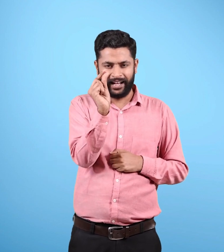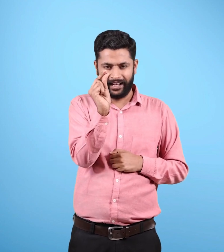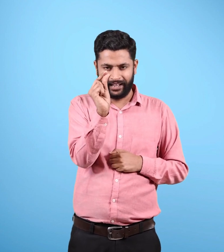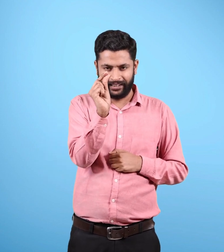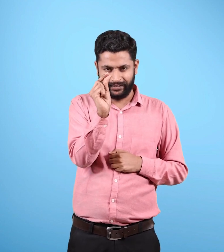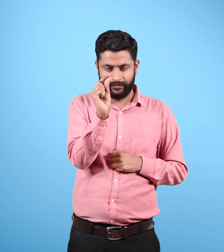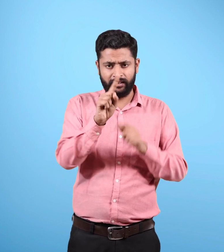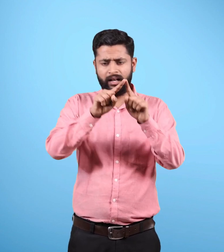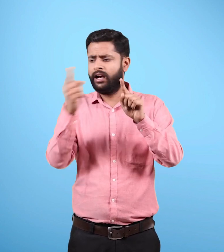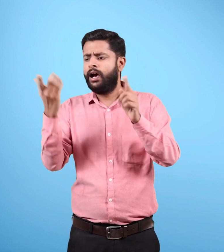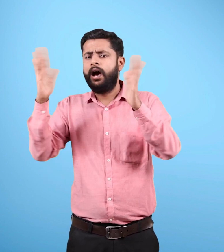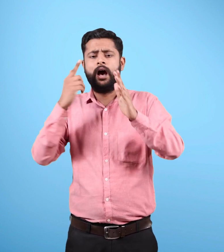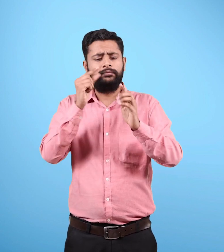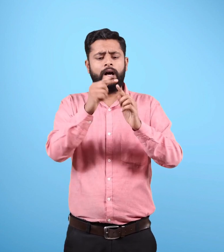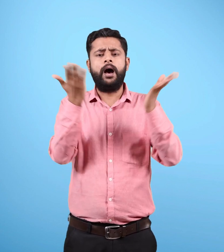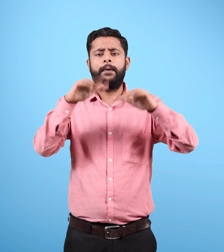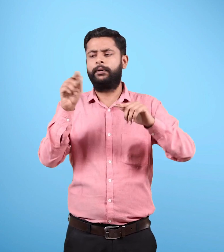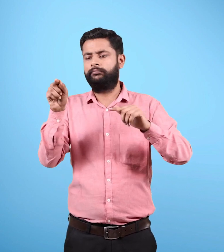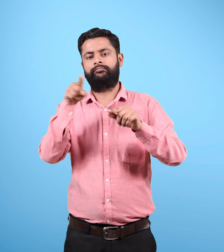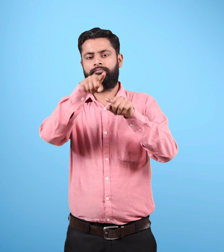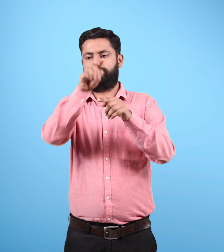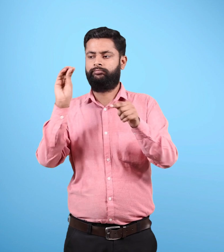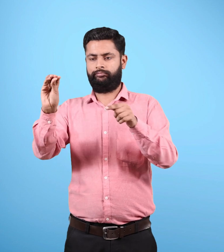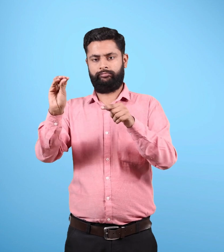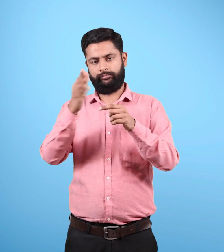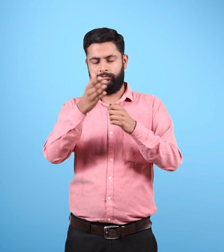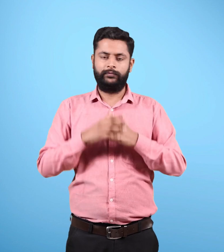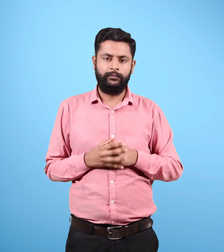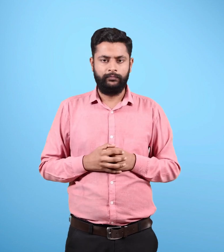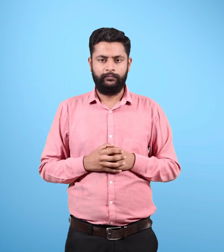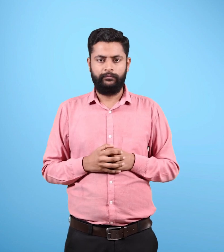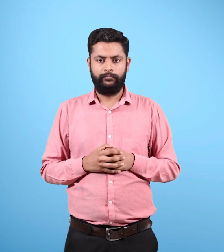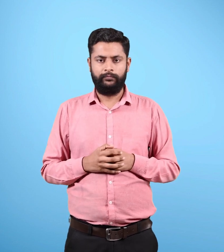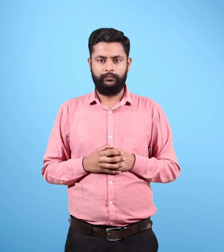Ingredients, urad dal. Sources, blank.